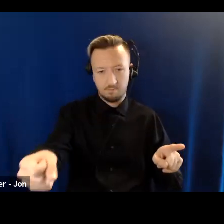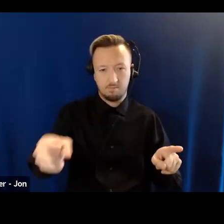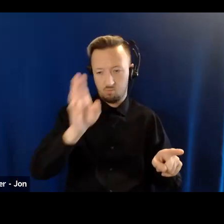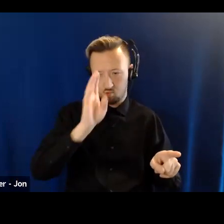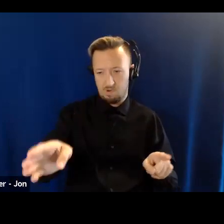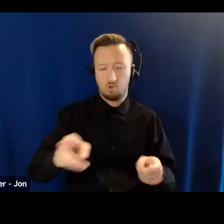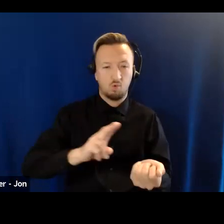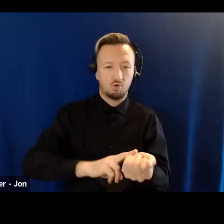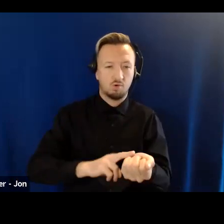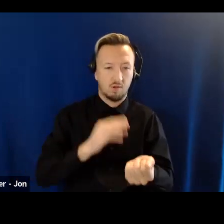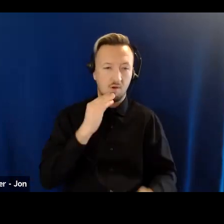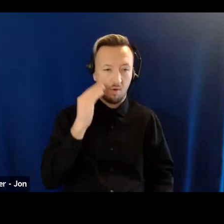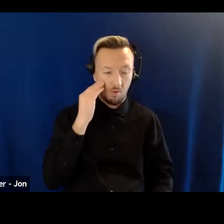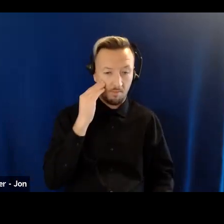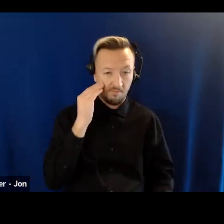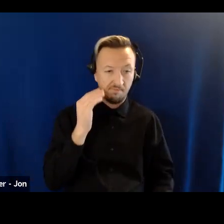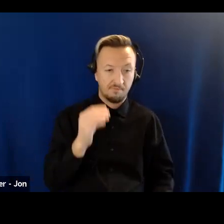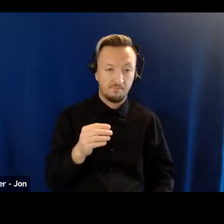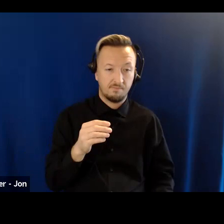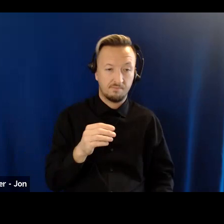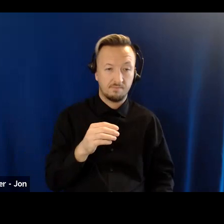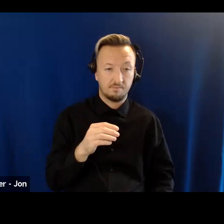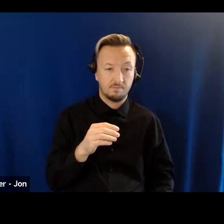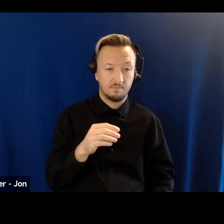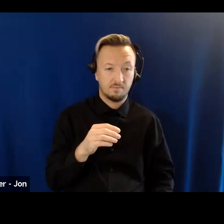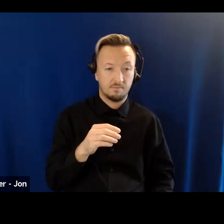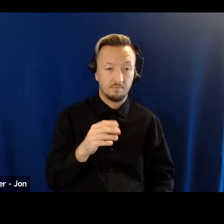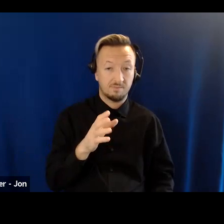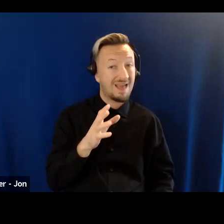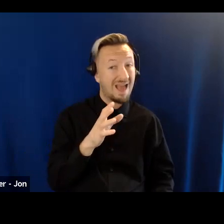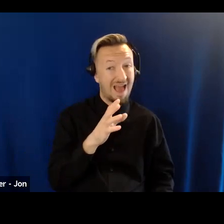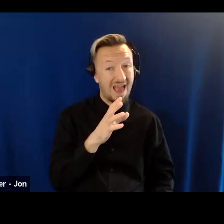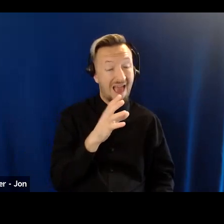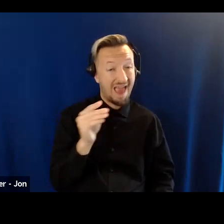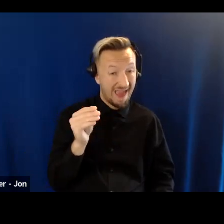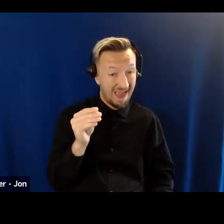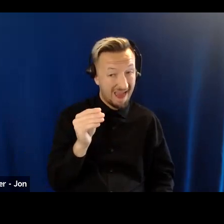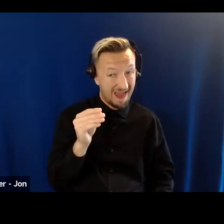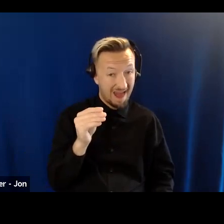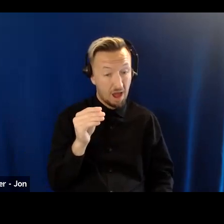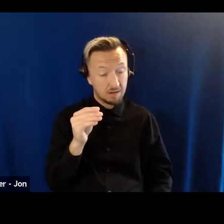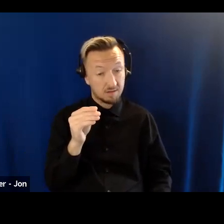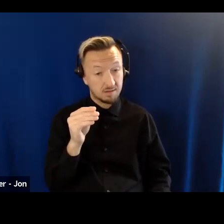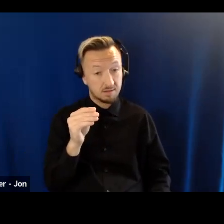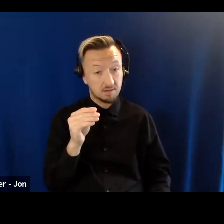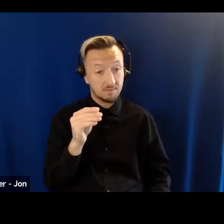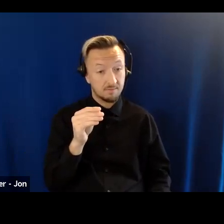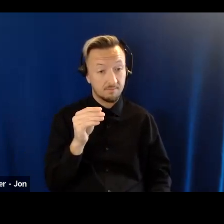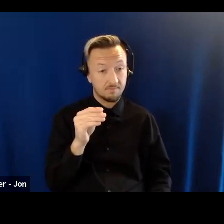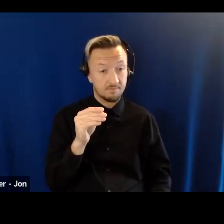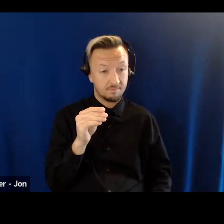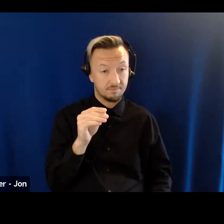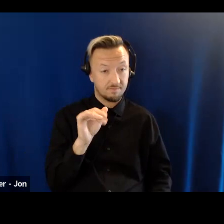nursing facility. And not only that, but if an acute